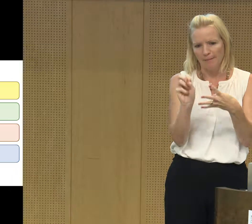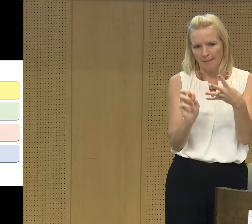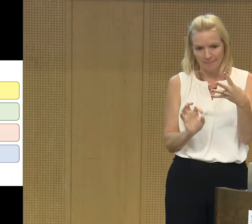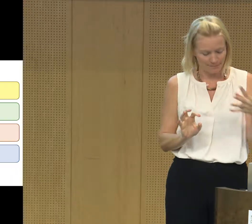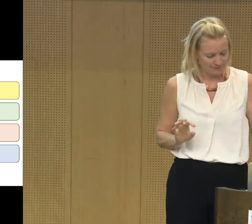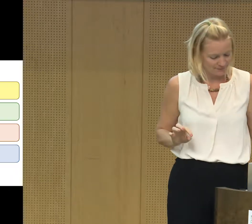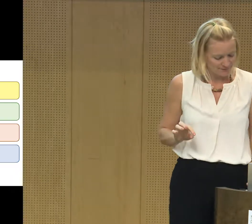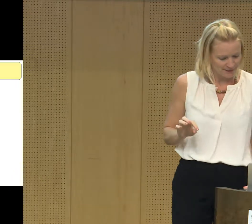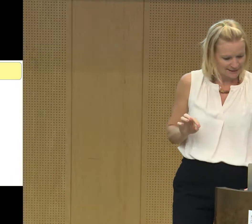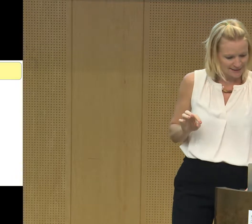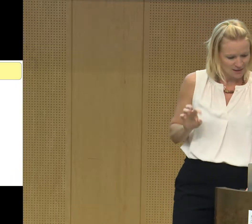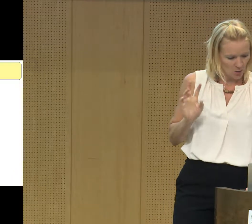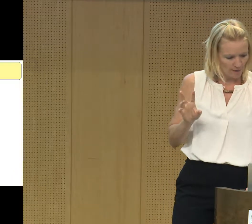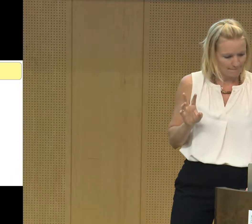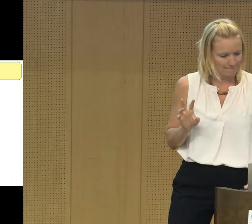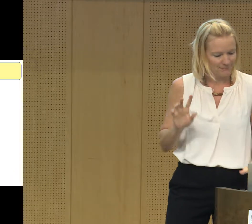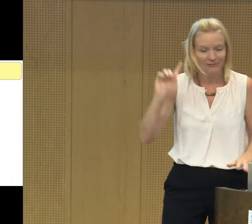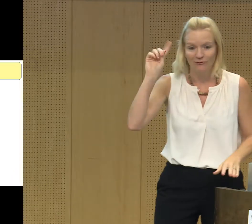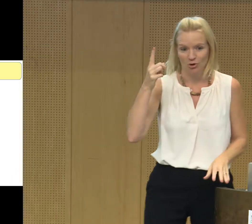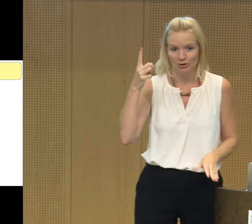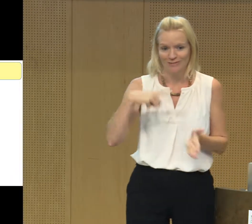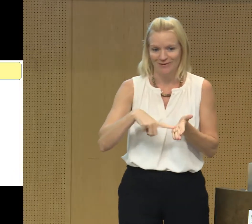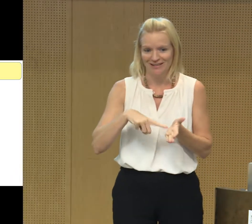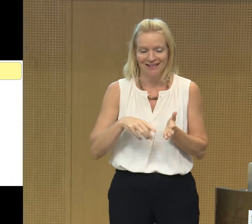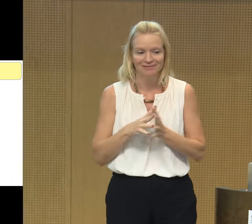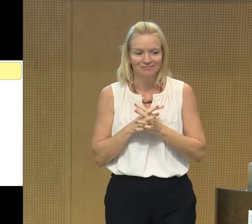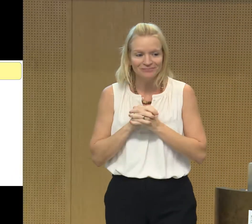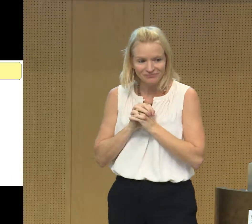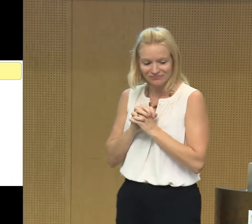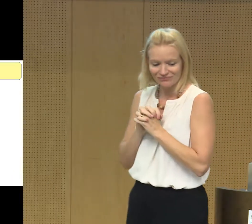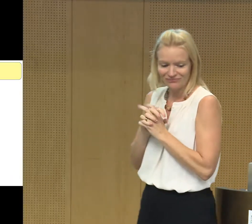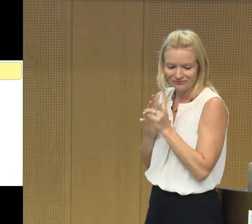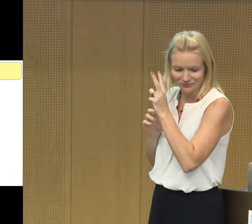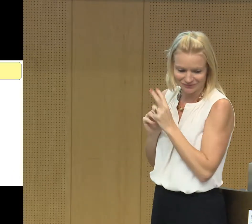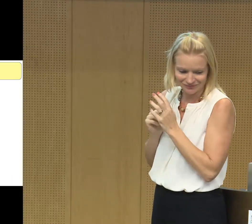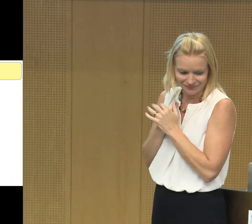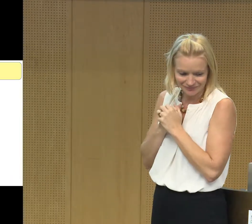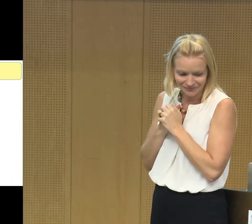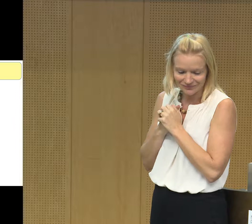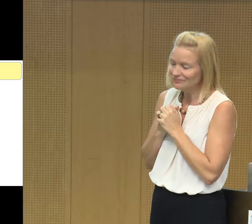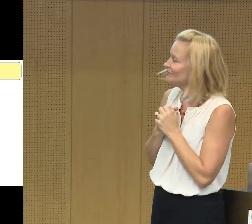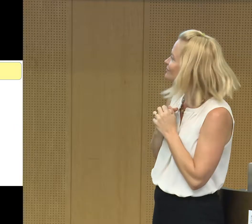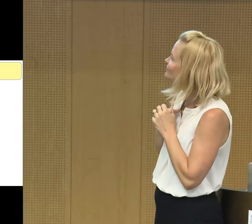Okay, so we just have a little bit of information about each of these. So this is the first project that we did.